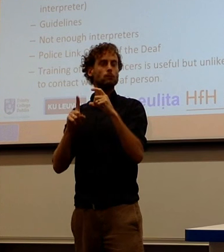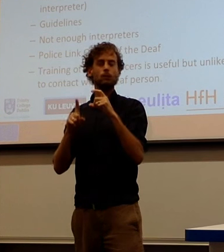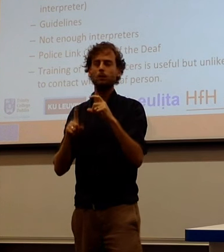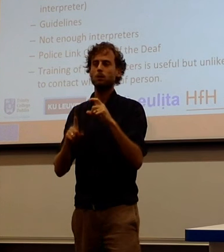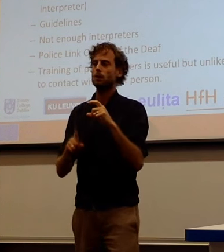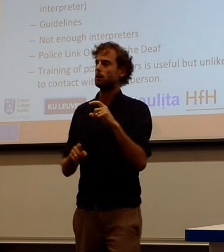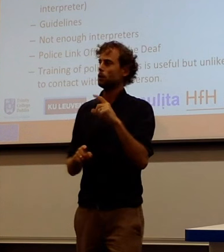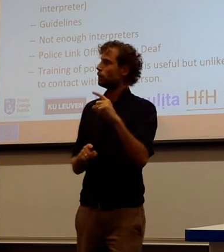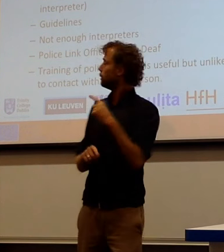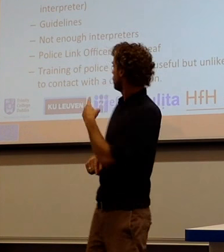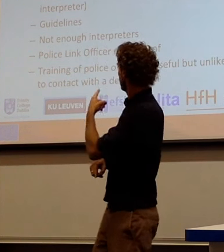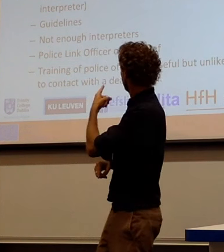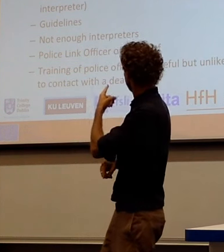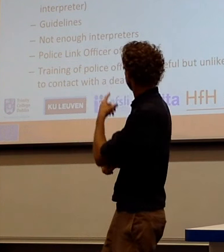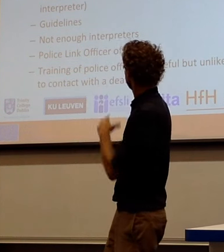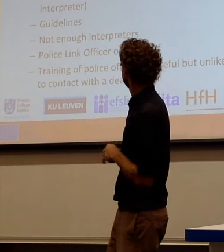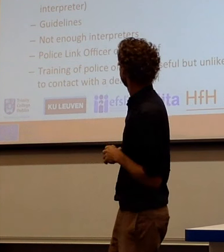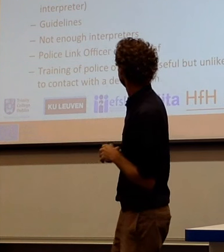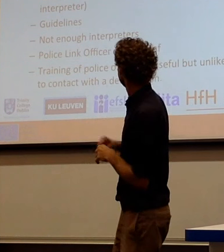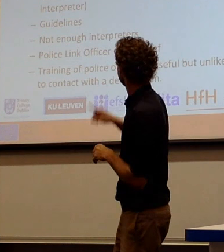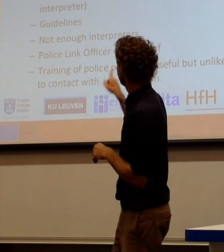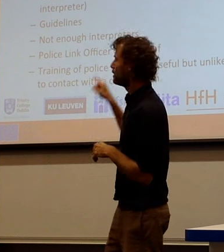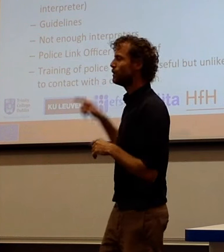Well, PLOD, of course, for short.